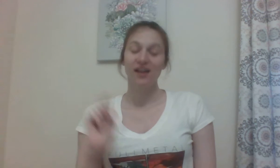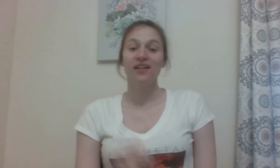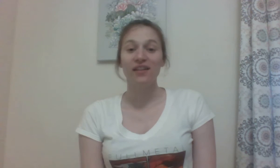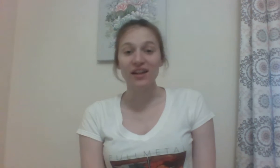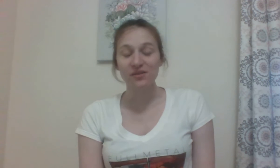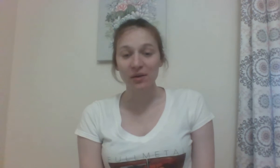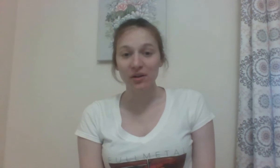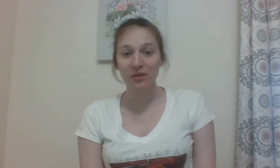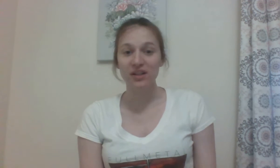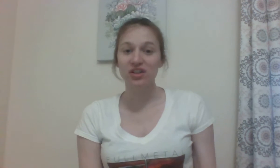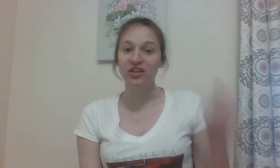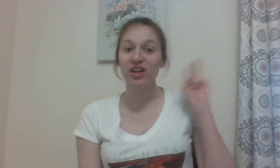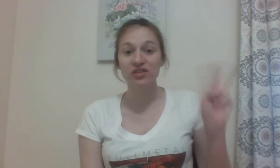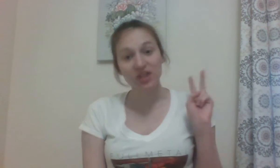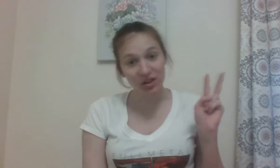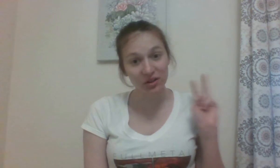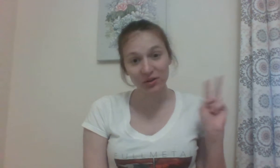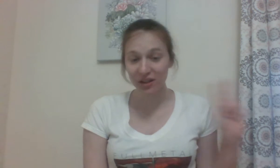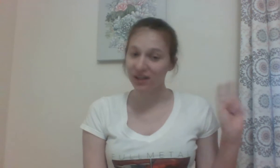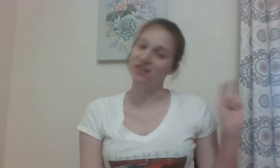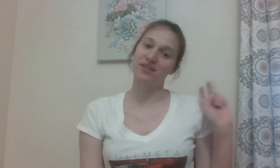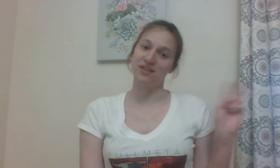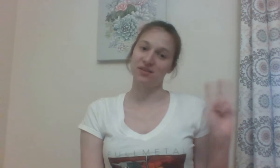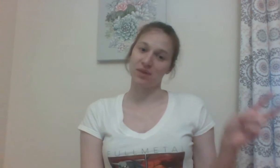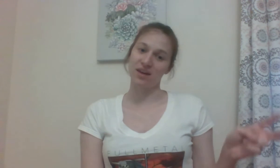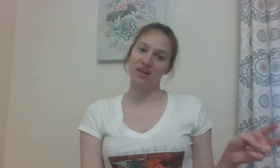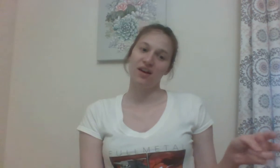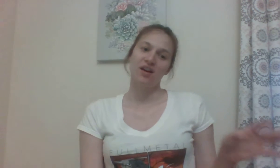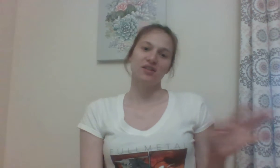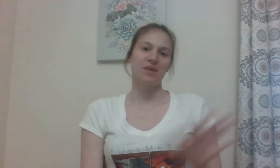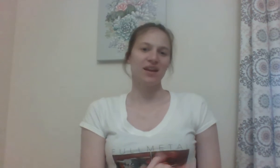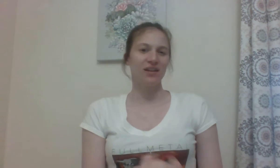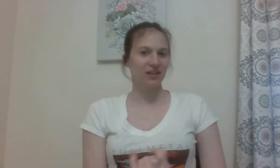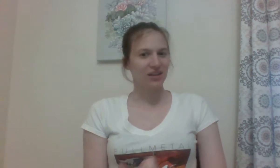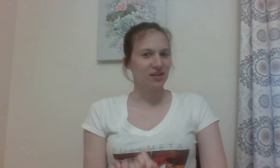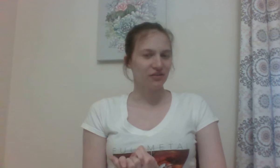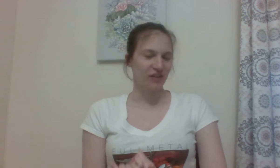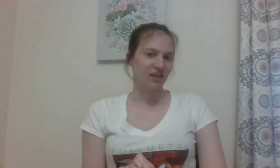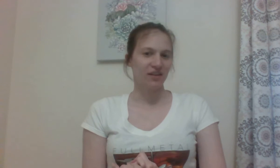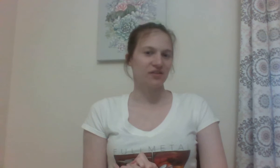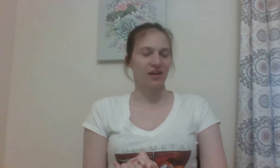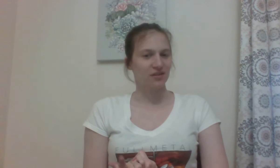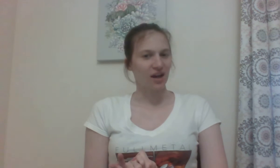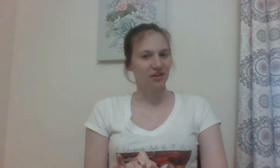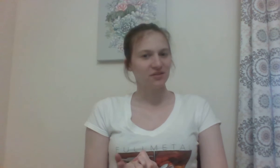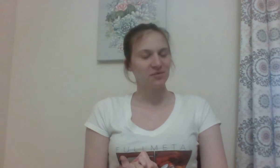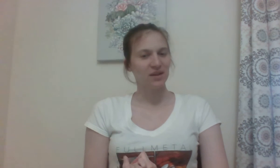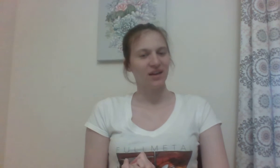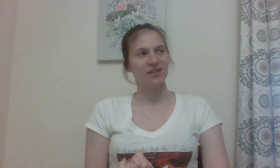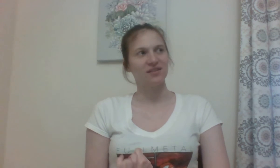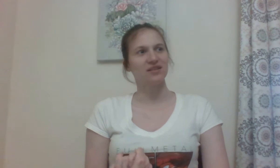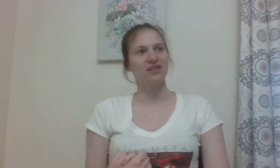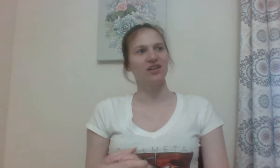That's right, we are going to learn two letters this week to make it a little easier to find things around your house because there